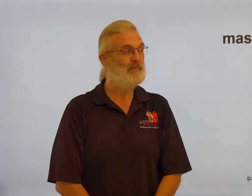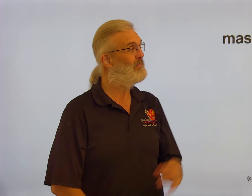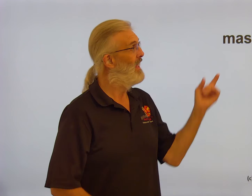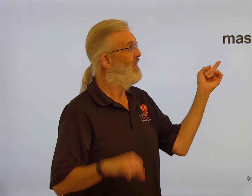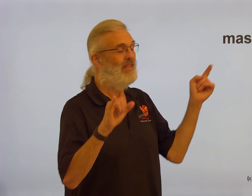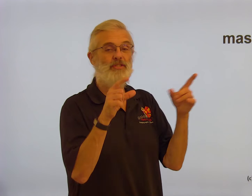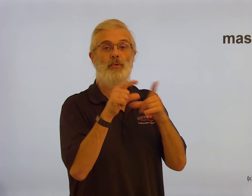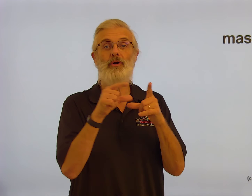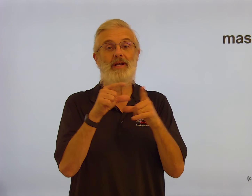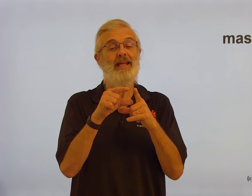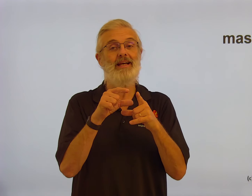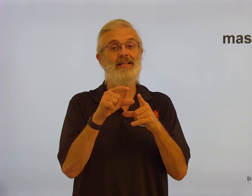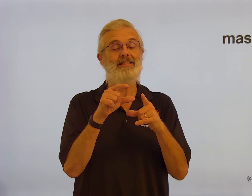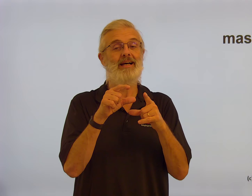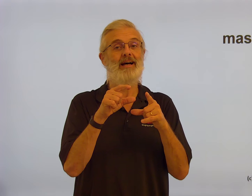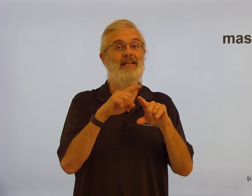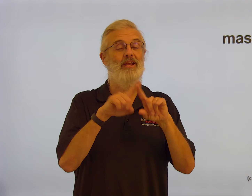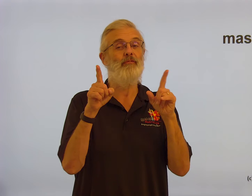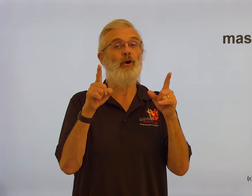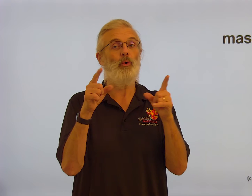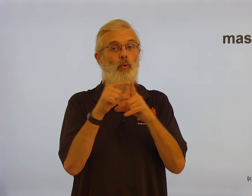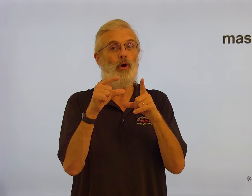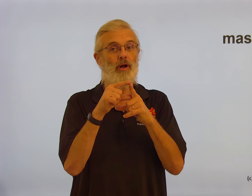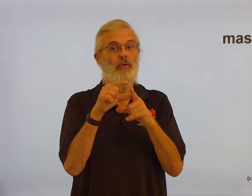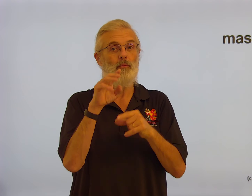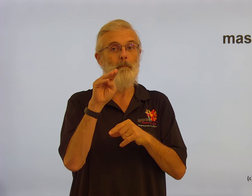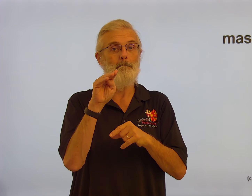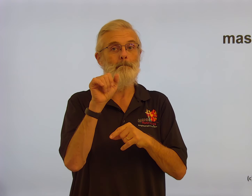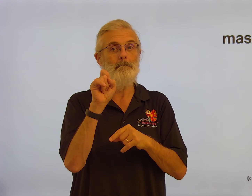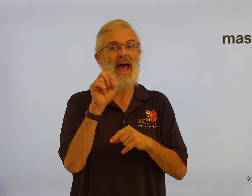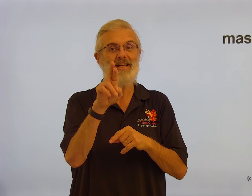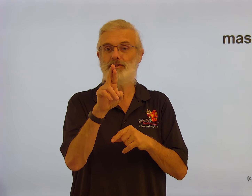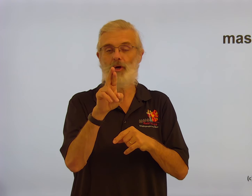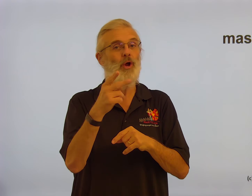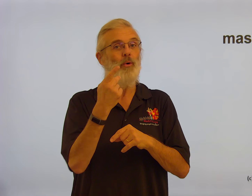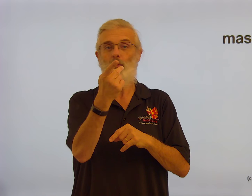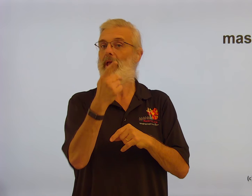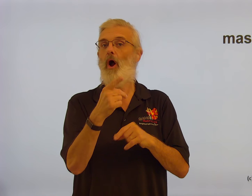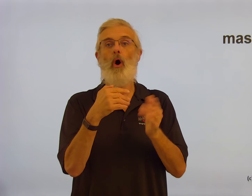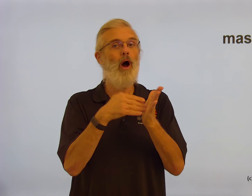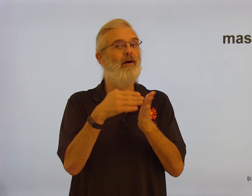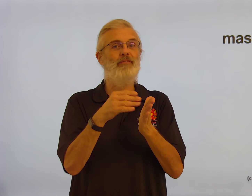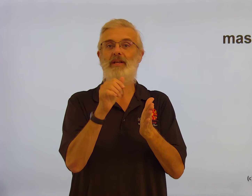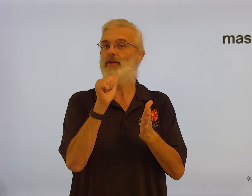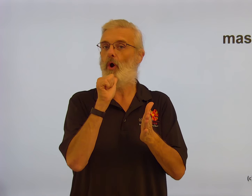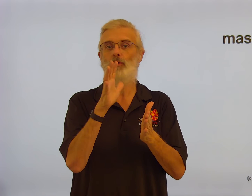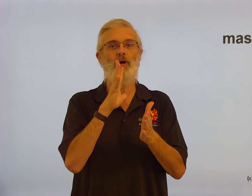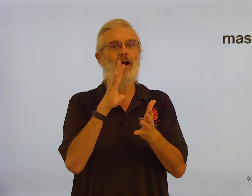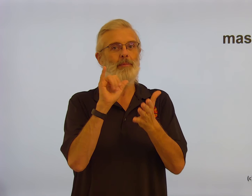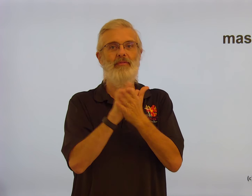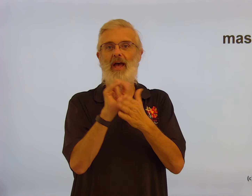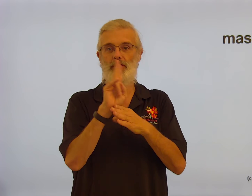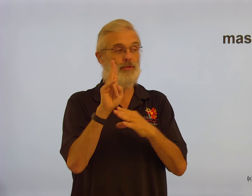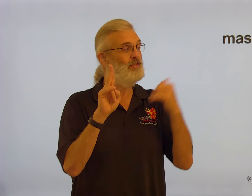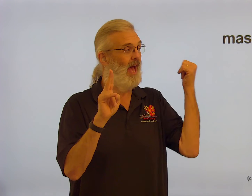this word is a different word master we often don't talk about that and use that